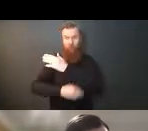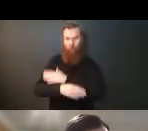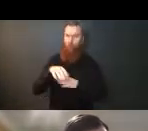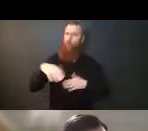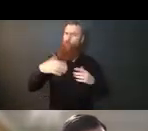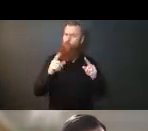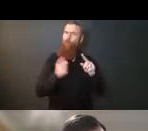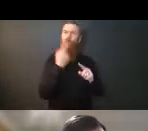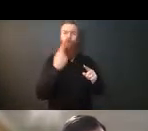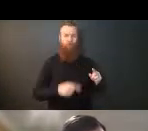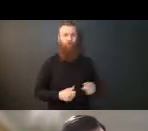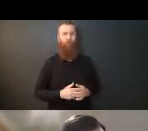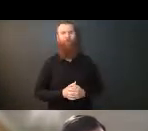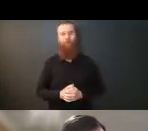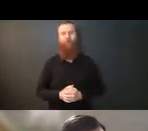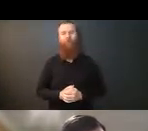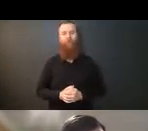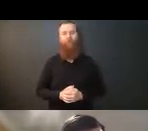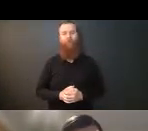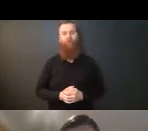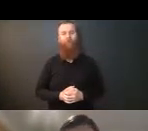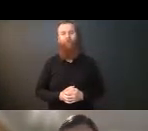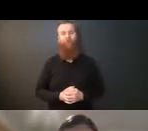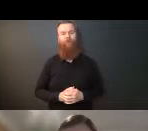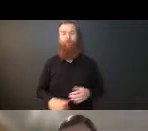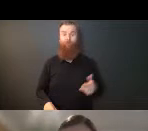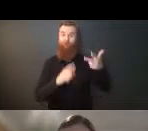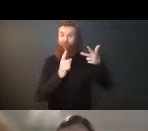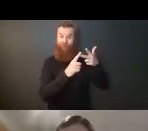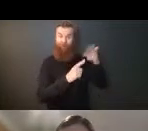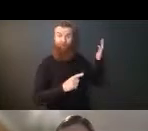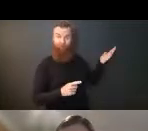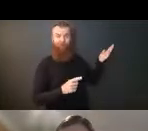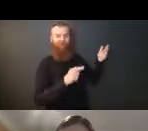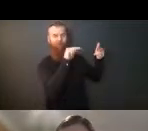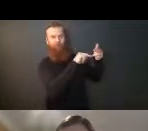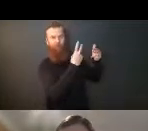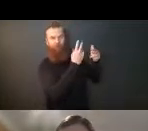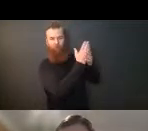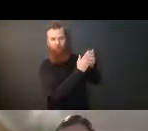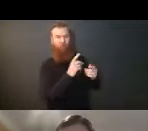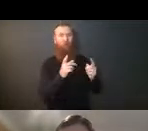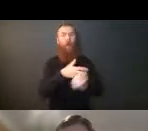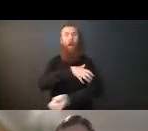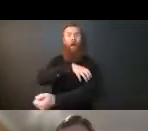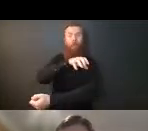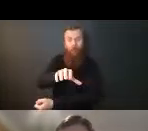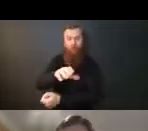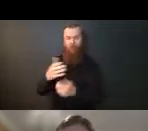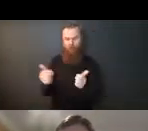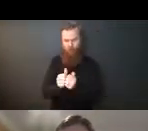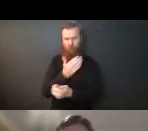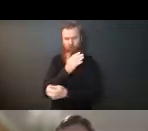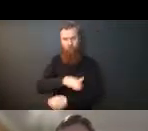at empowering children with disabilities and youth with disabilities and their families. The third module